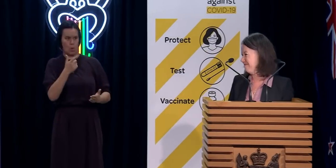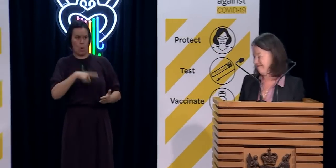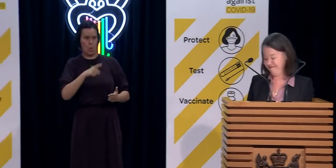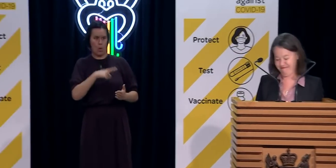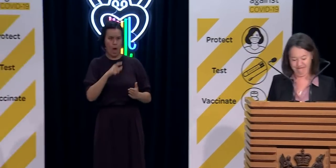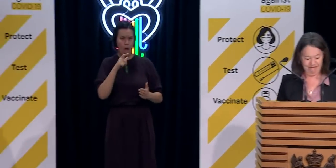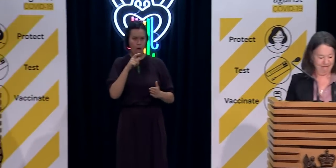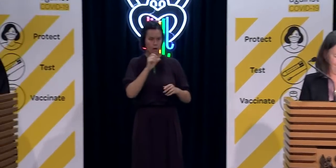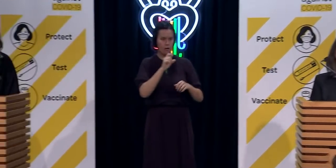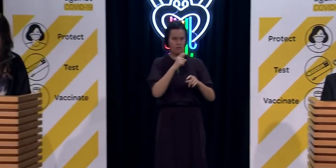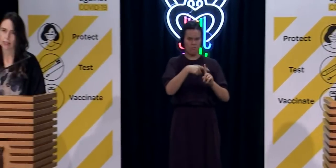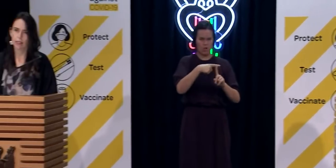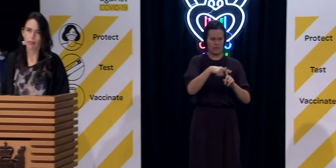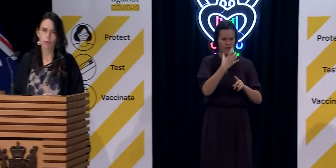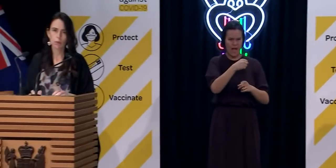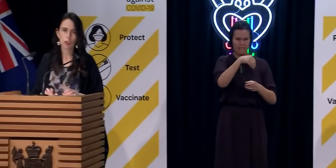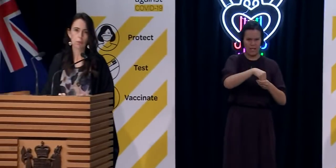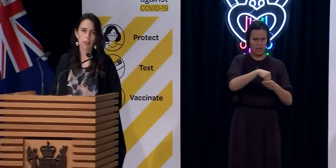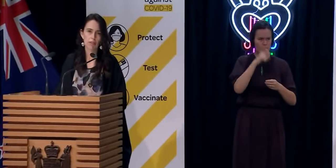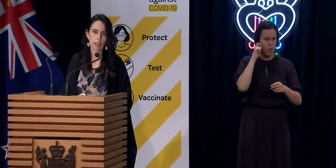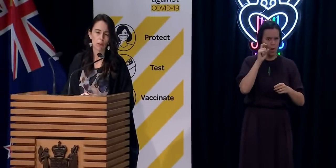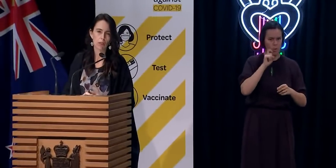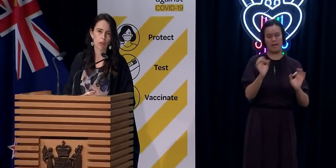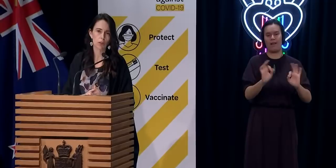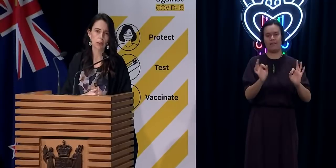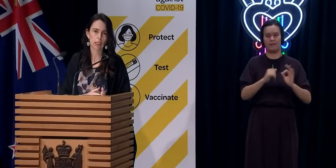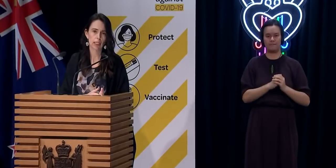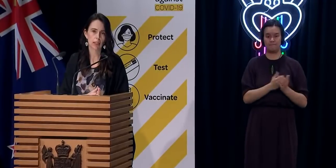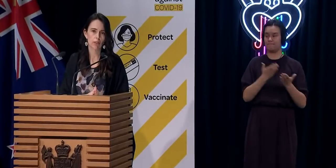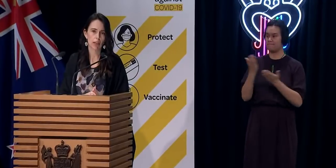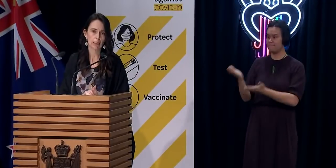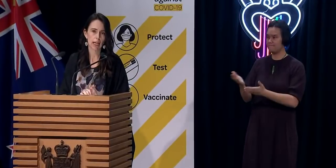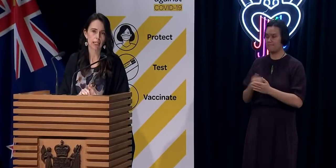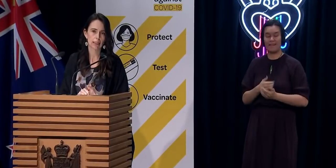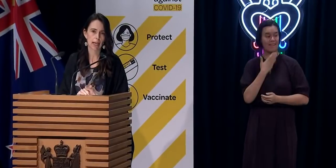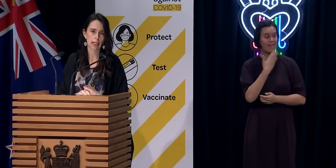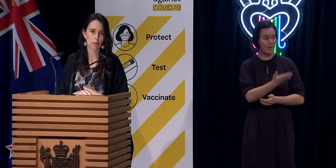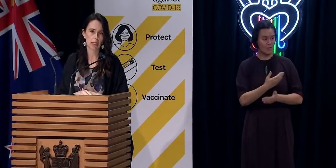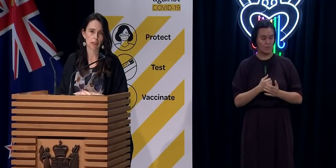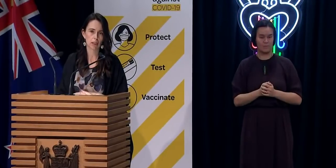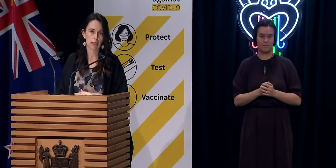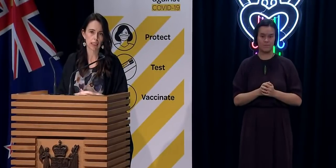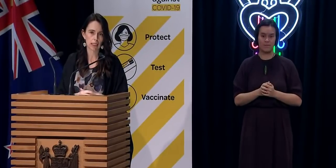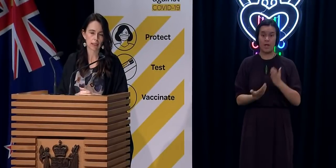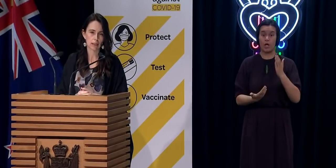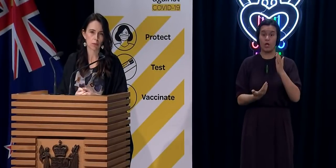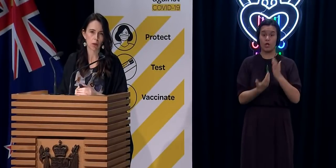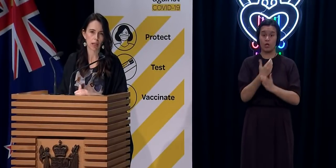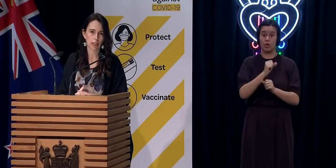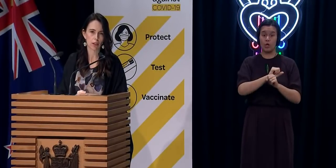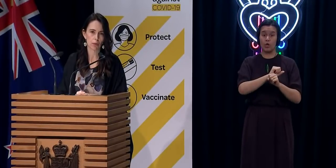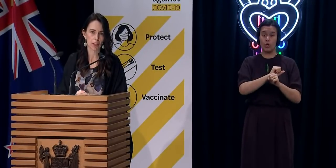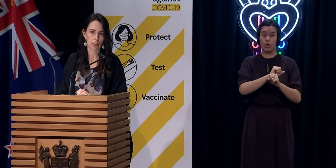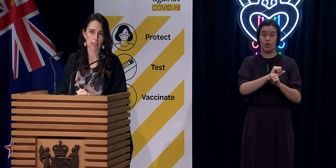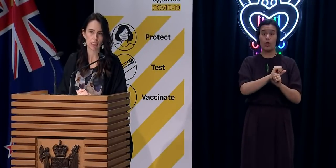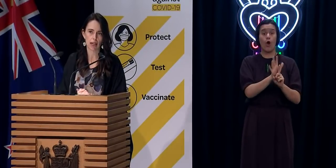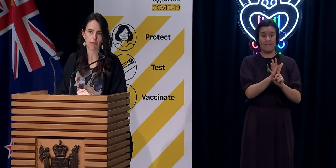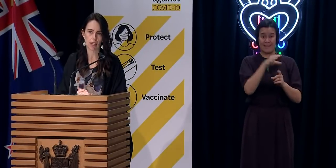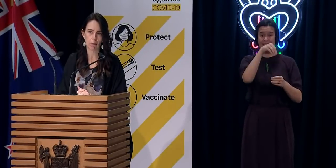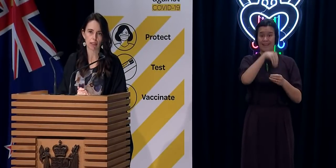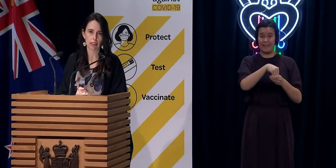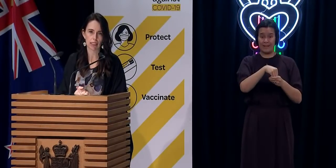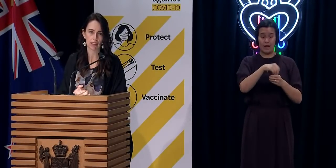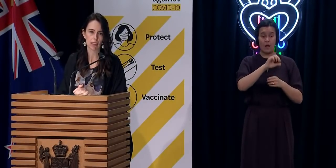Minister. Thank you, Dr. McElnay. Just briefly on the Newsley-advised case that has been detected by corrections